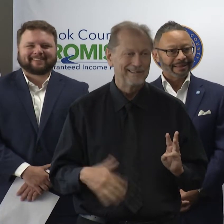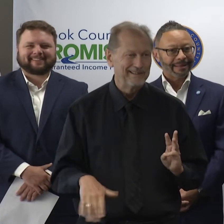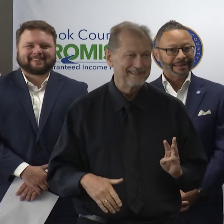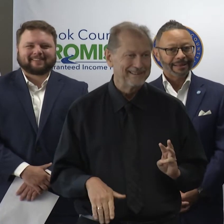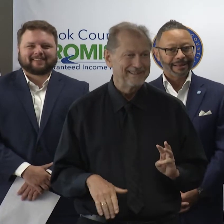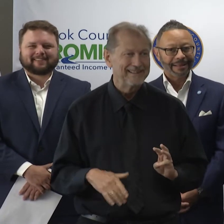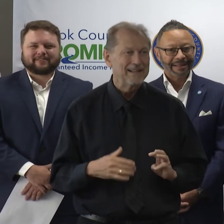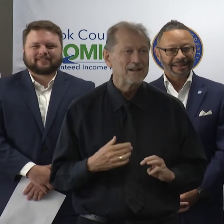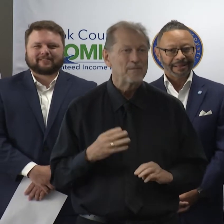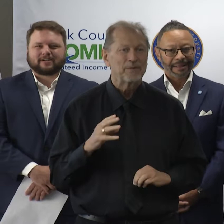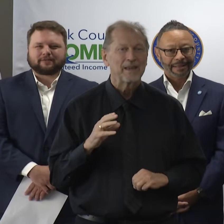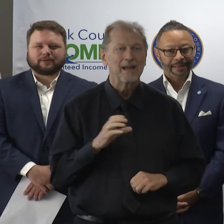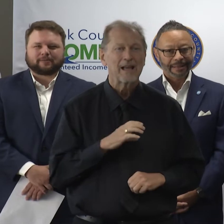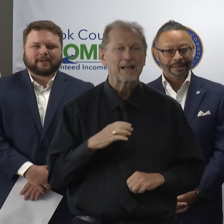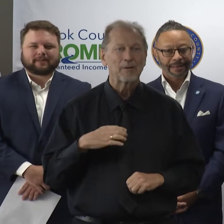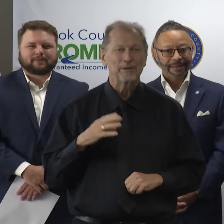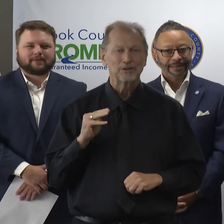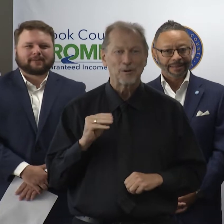Come on up, Commissioner Moore.